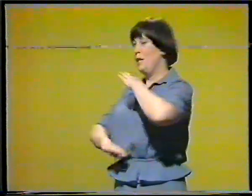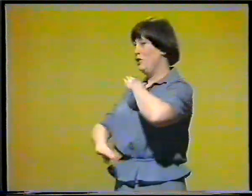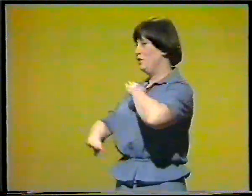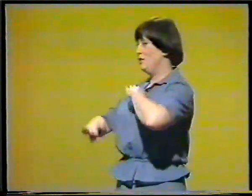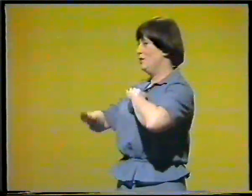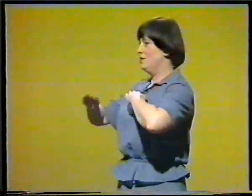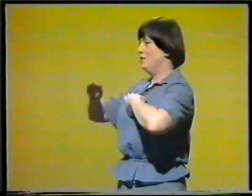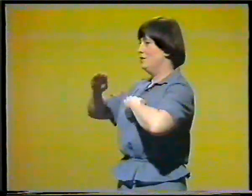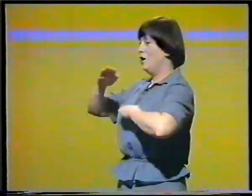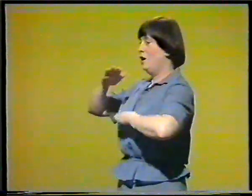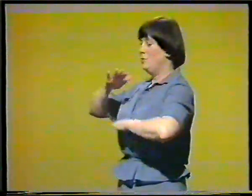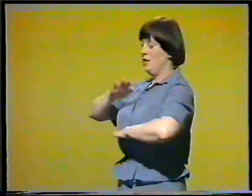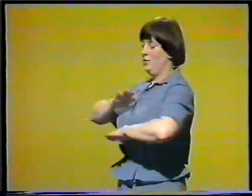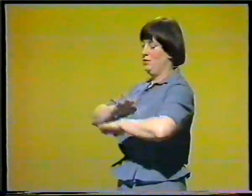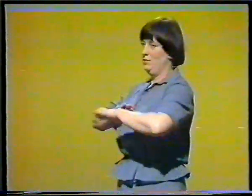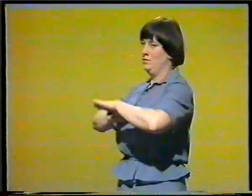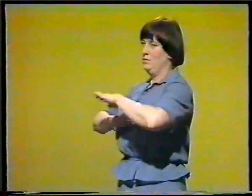Patience. Calm down.